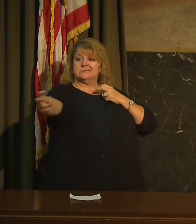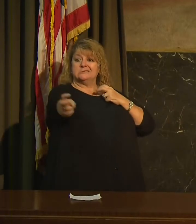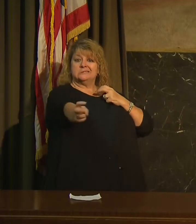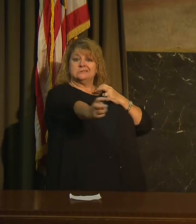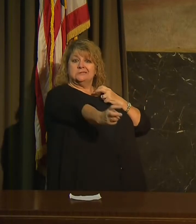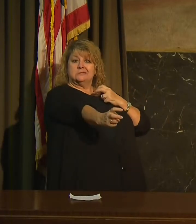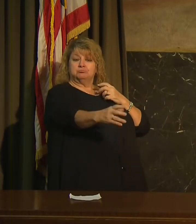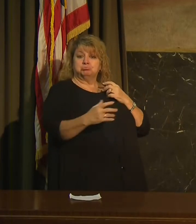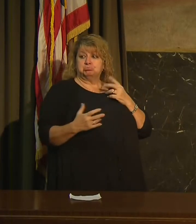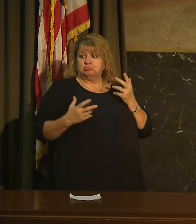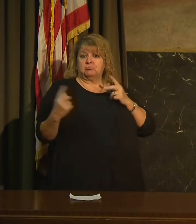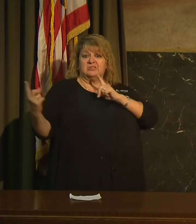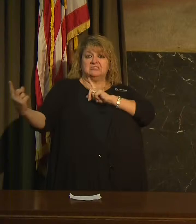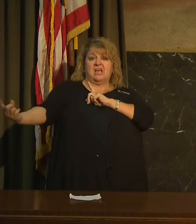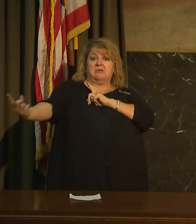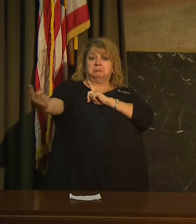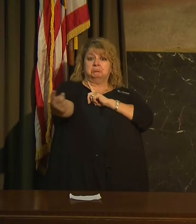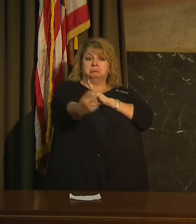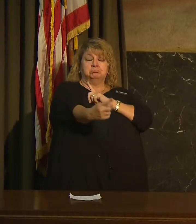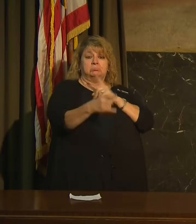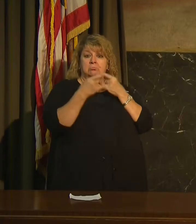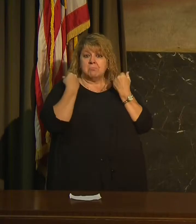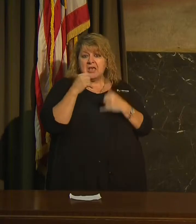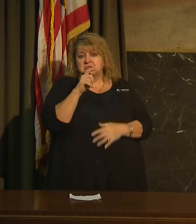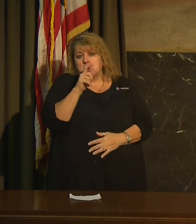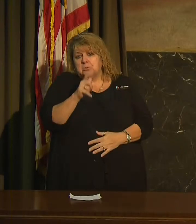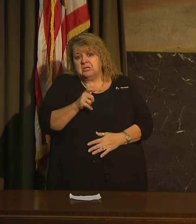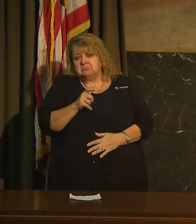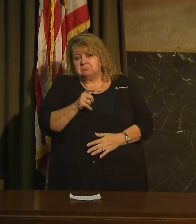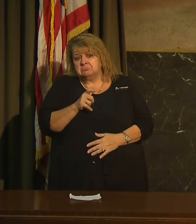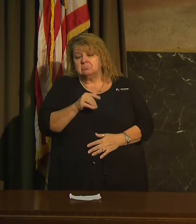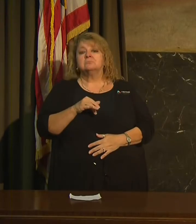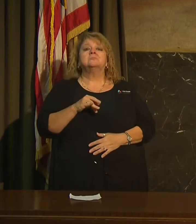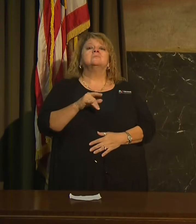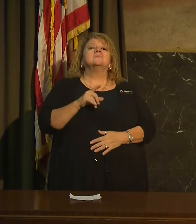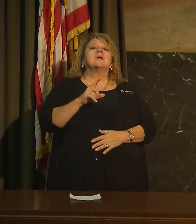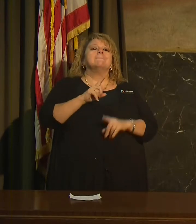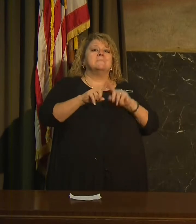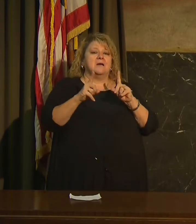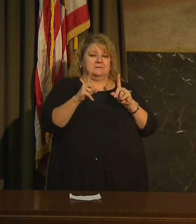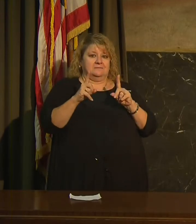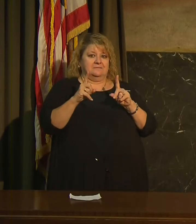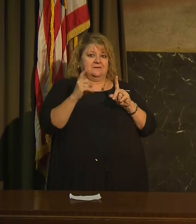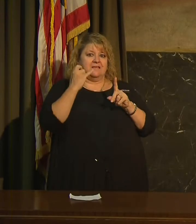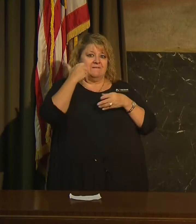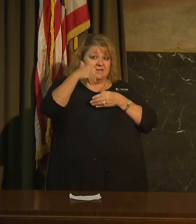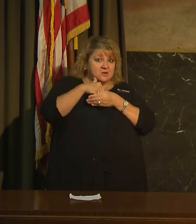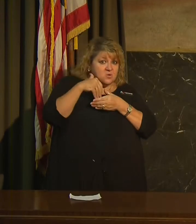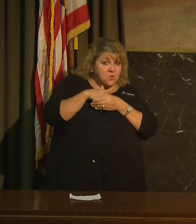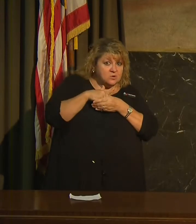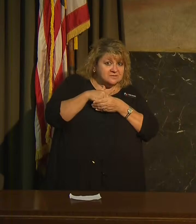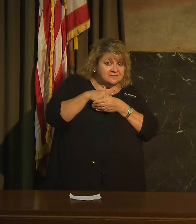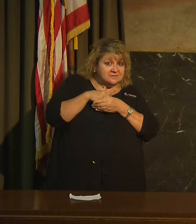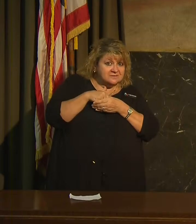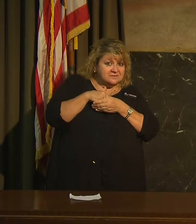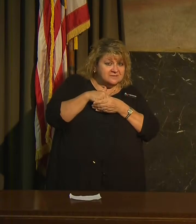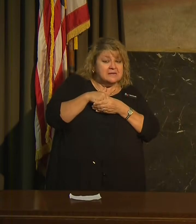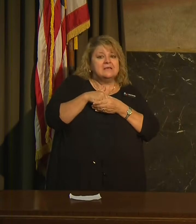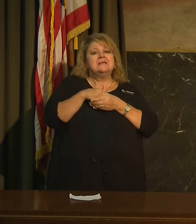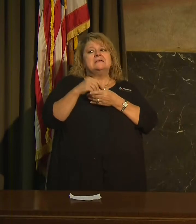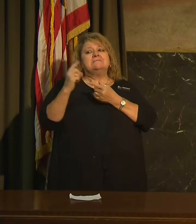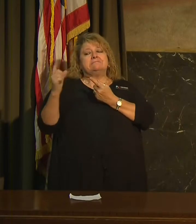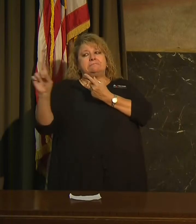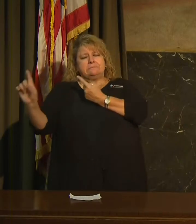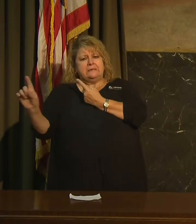mask. But if one of those 2 things isn't present, then, and you want to be safe, you need to wear a